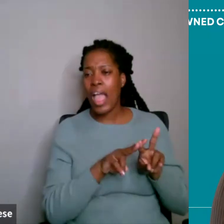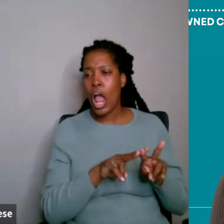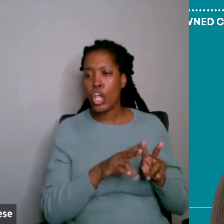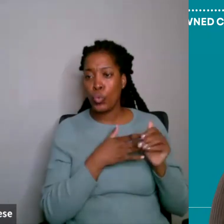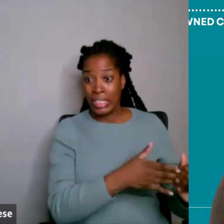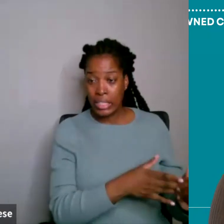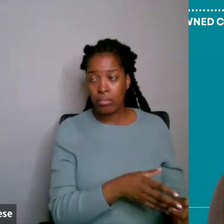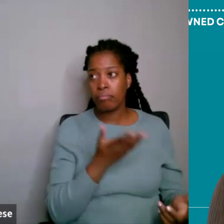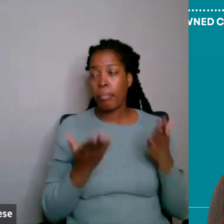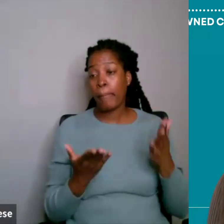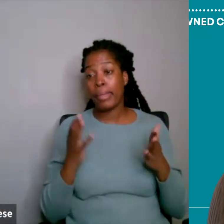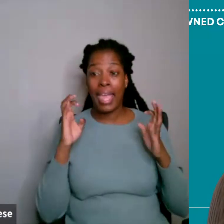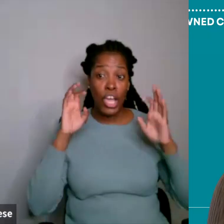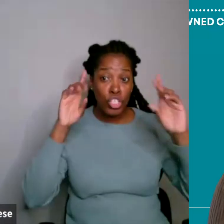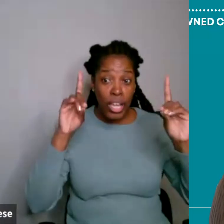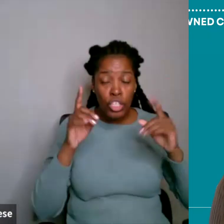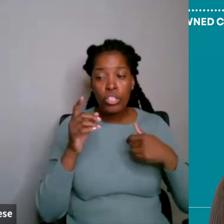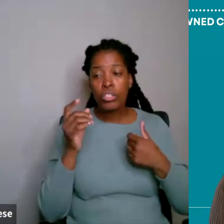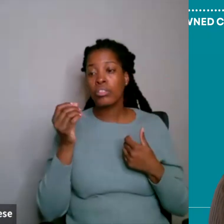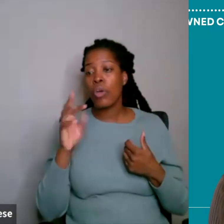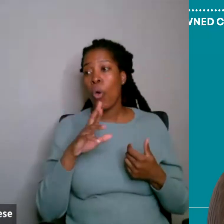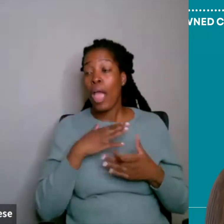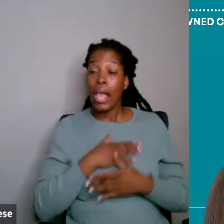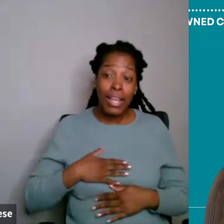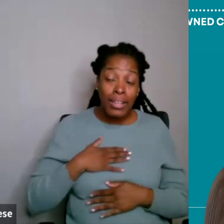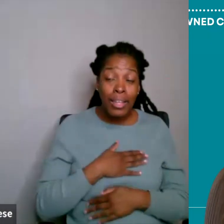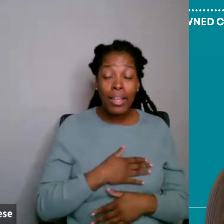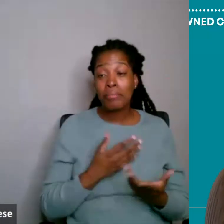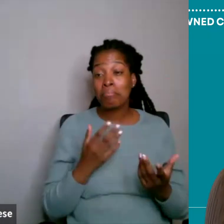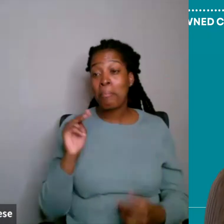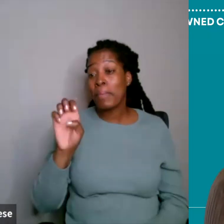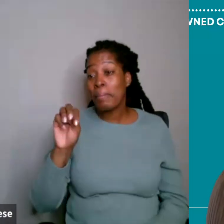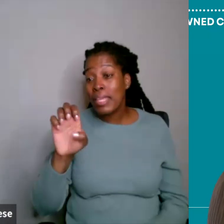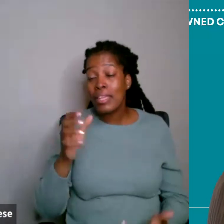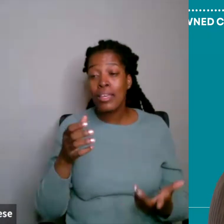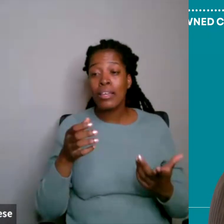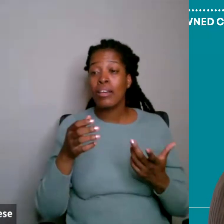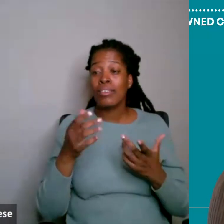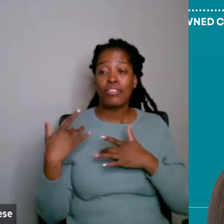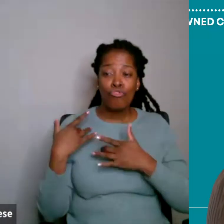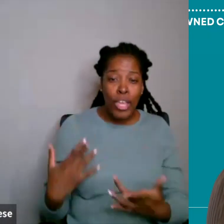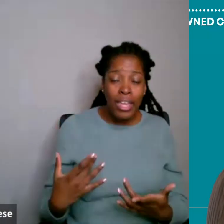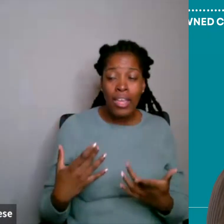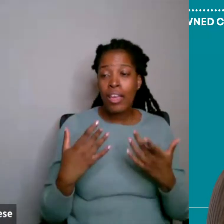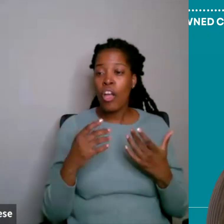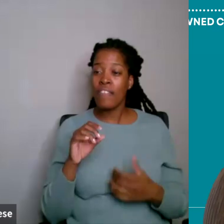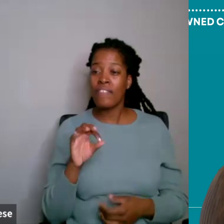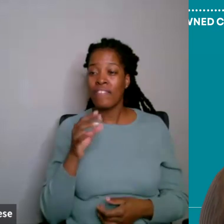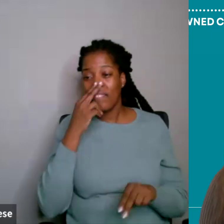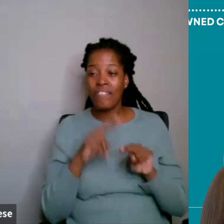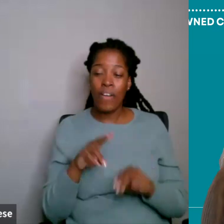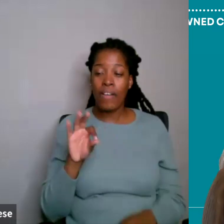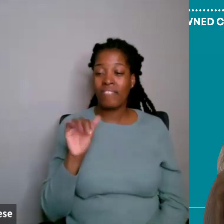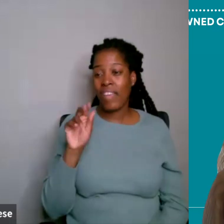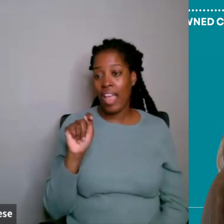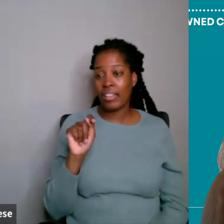educational or an entertaining post, a meme, maybe even a trend or a fun fact. It's something that